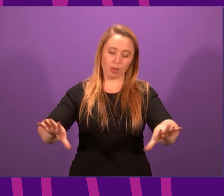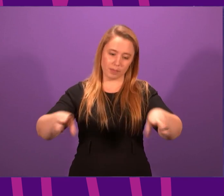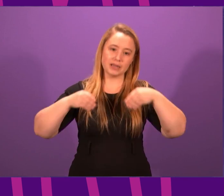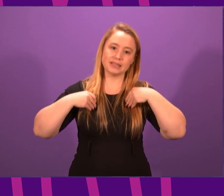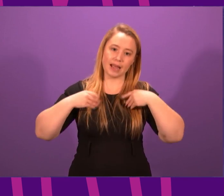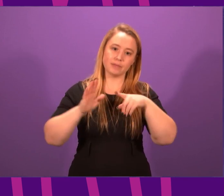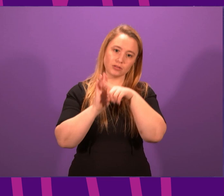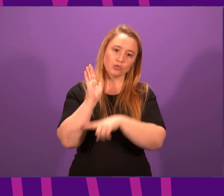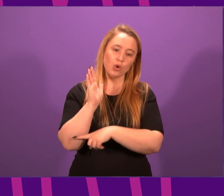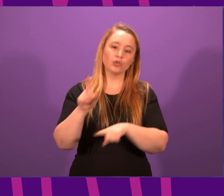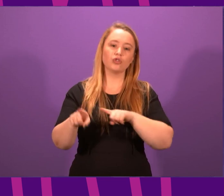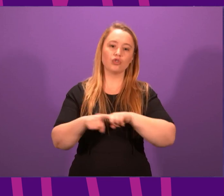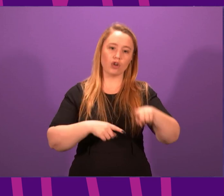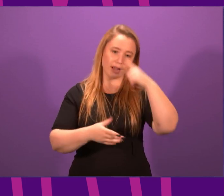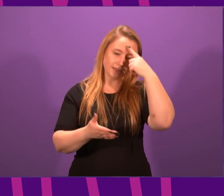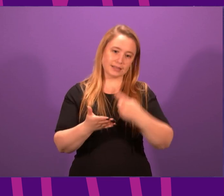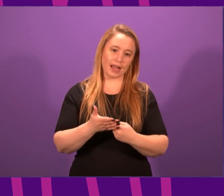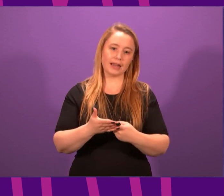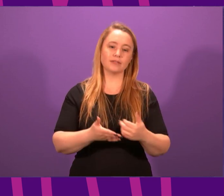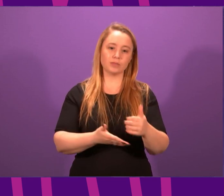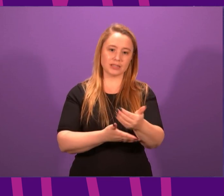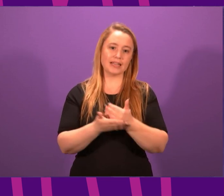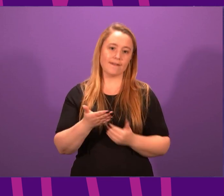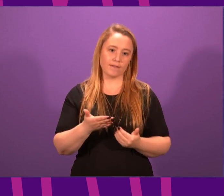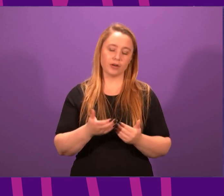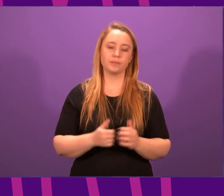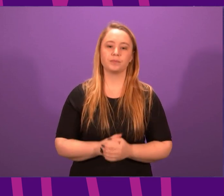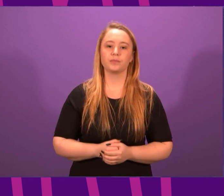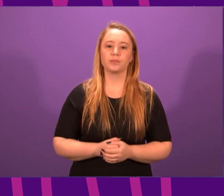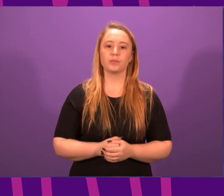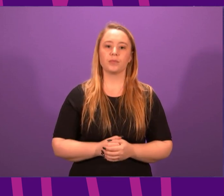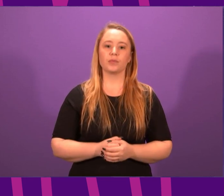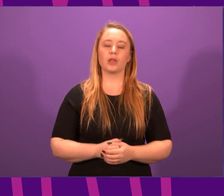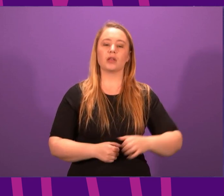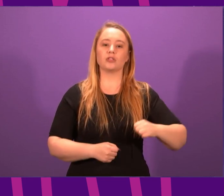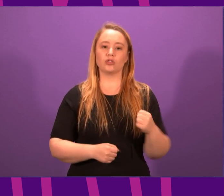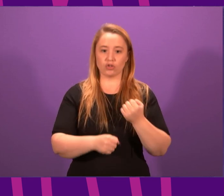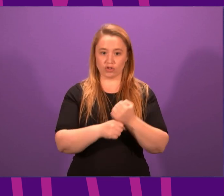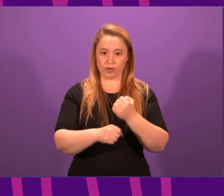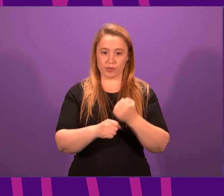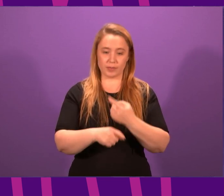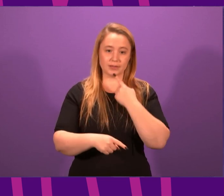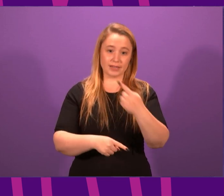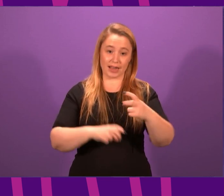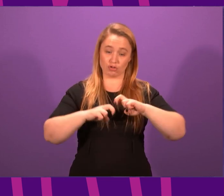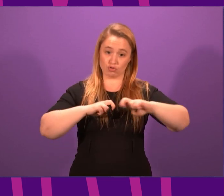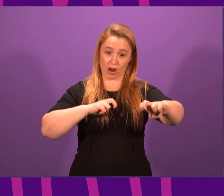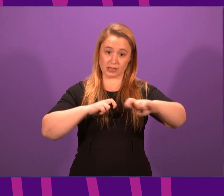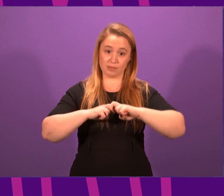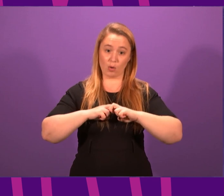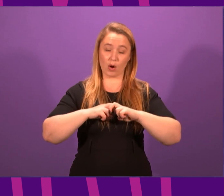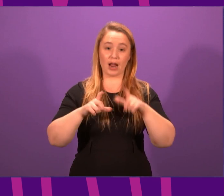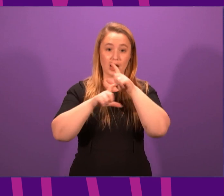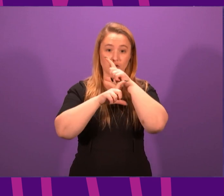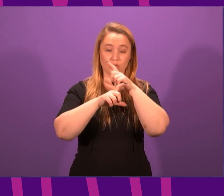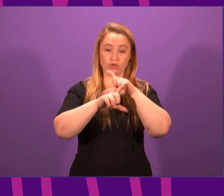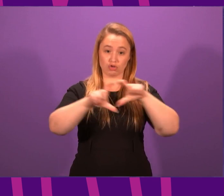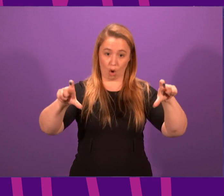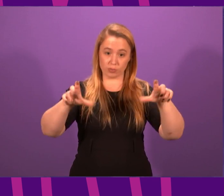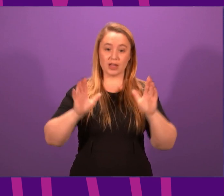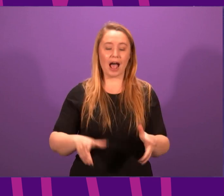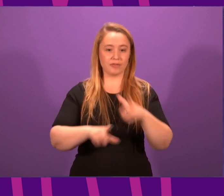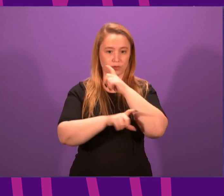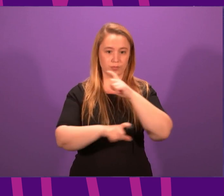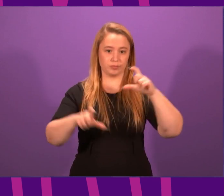make Scotland safer. The Scottish Government acted decisively to make face coverings mandatory on public transport and in shops before other parts of the UK, and